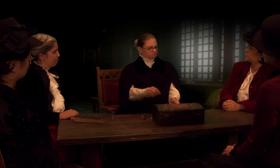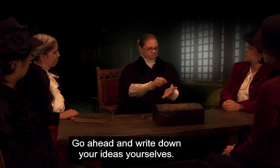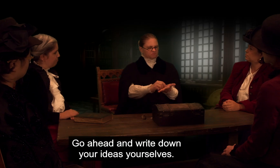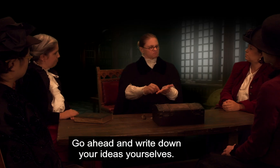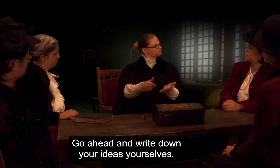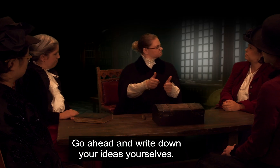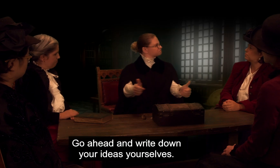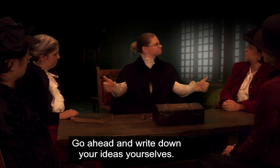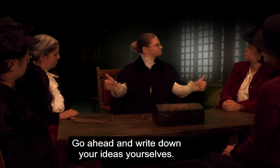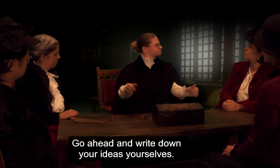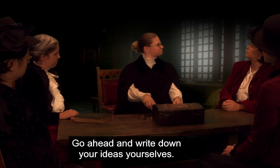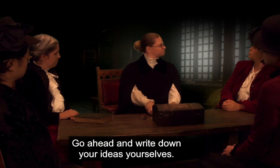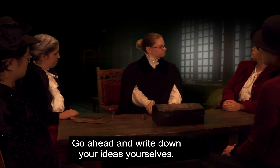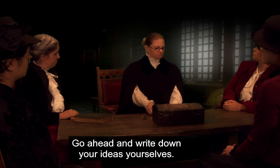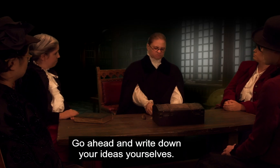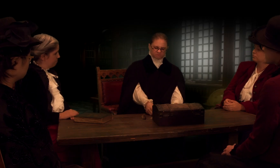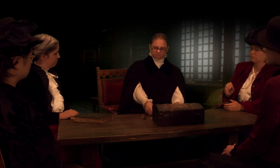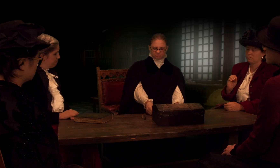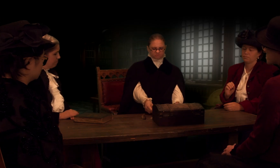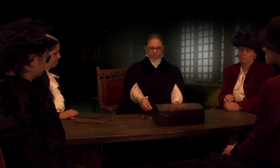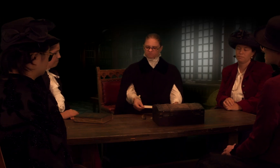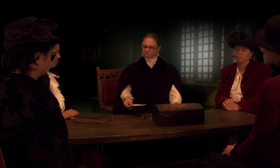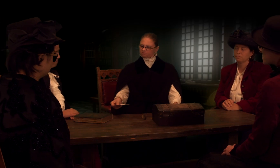Go ahead and write down your ideas yourselves.